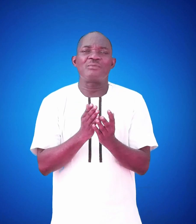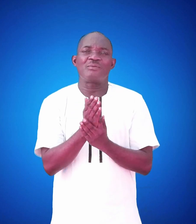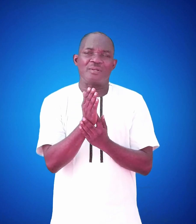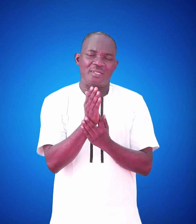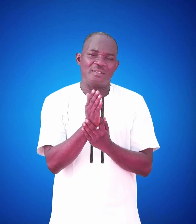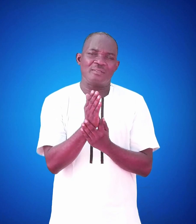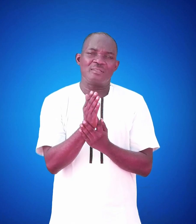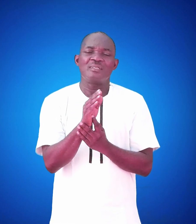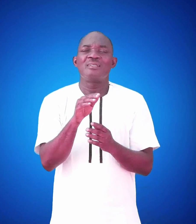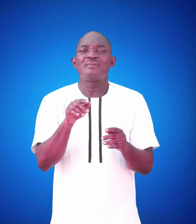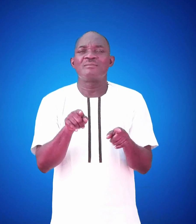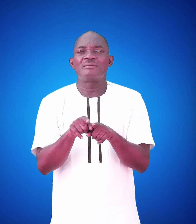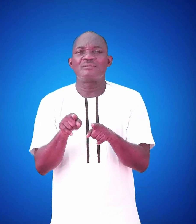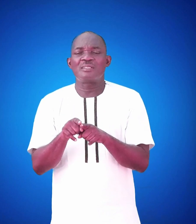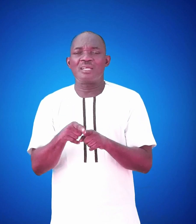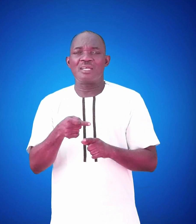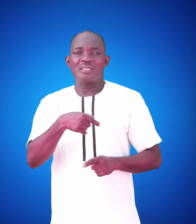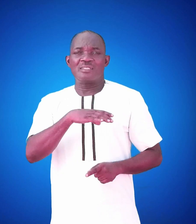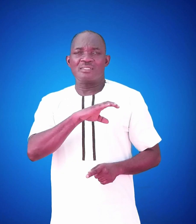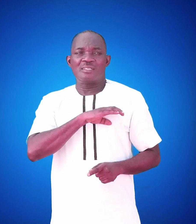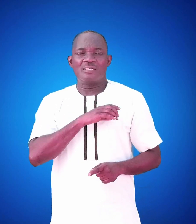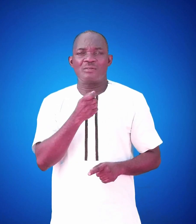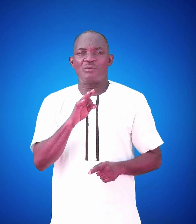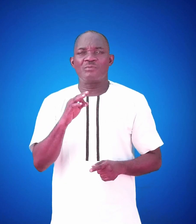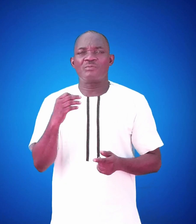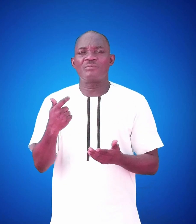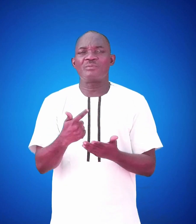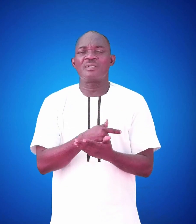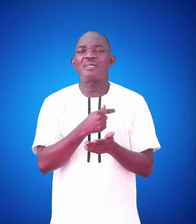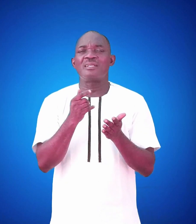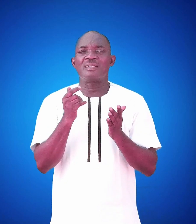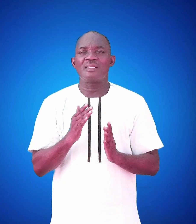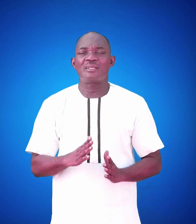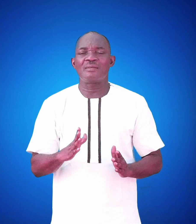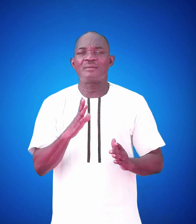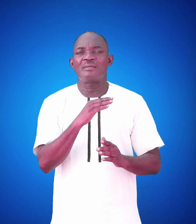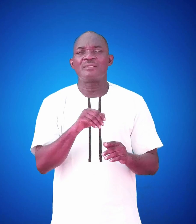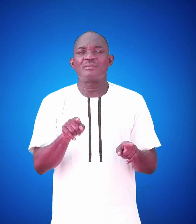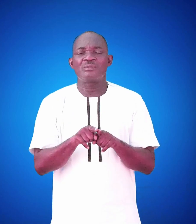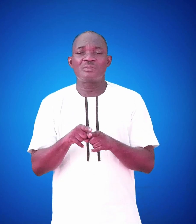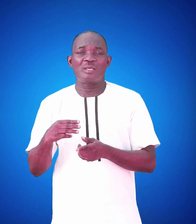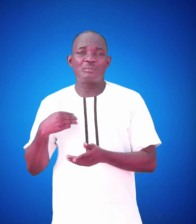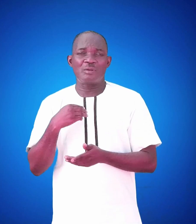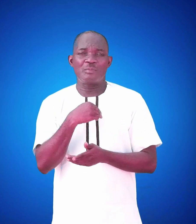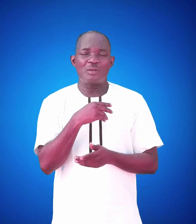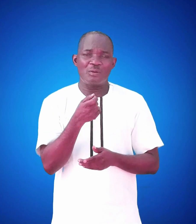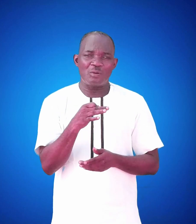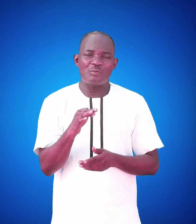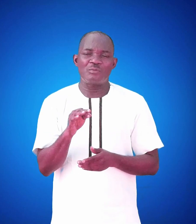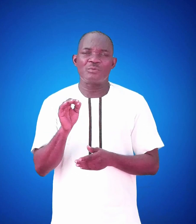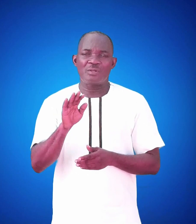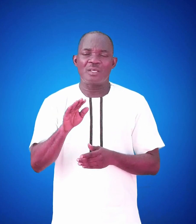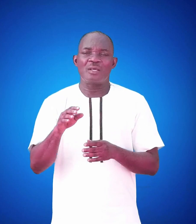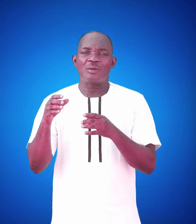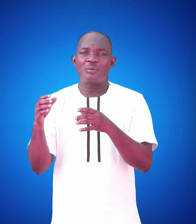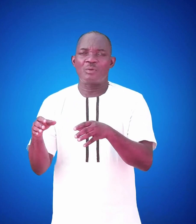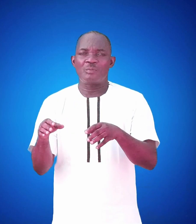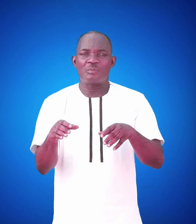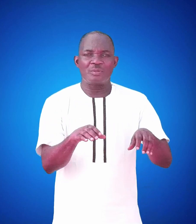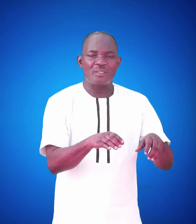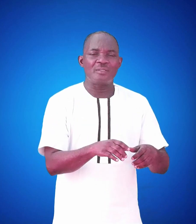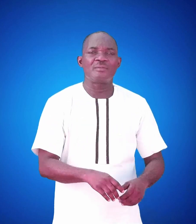rights as citizens of Ghana and members of their